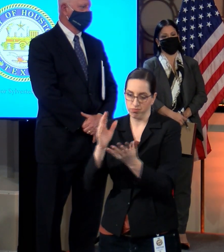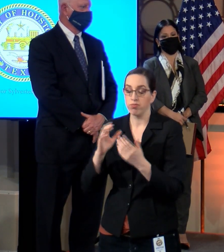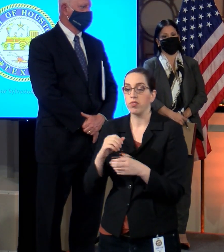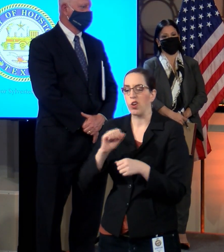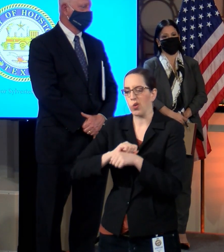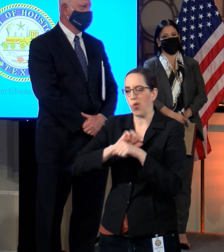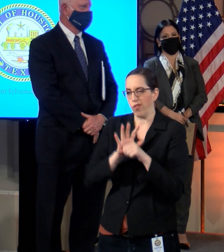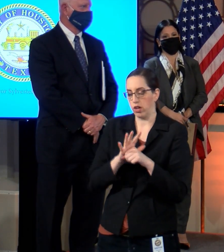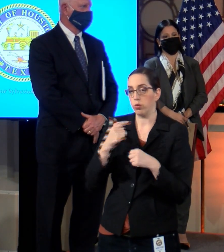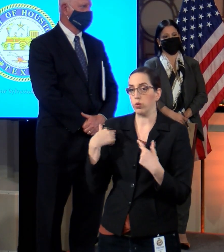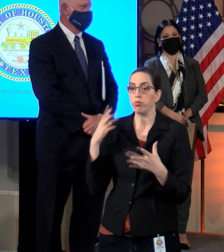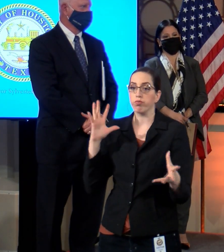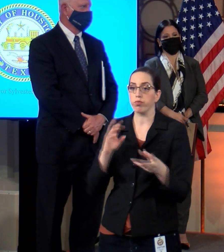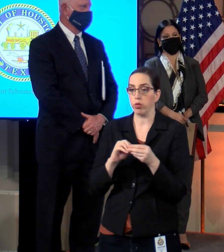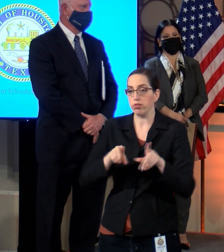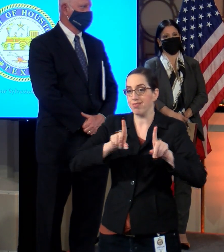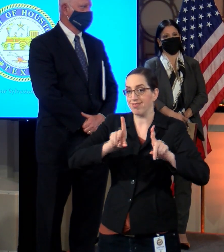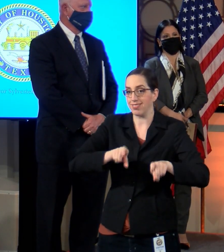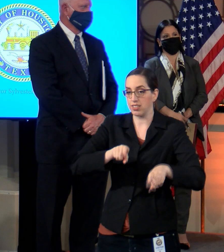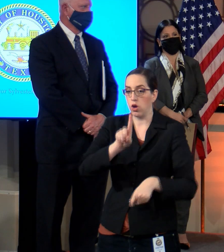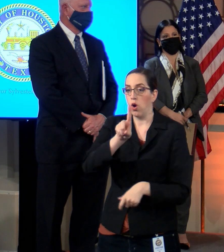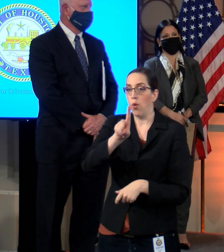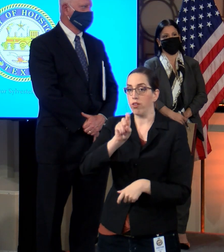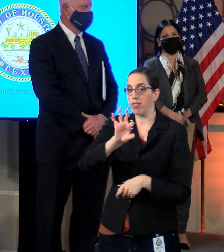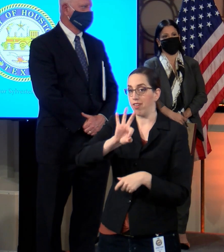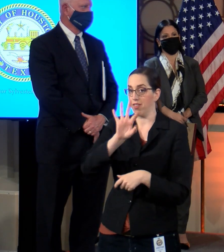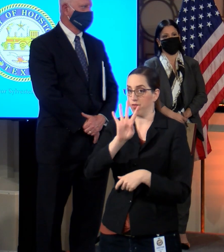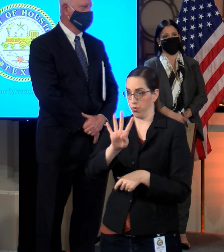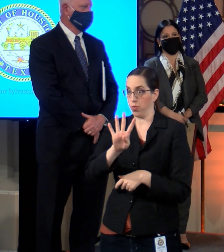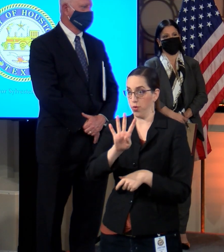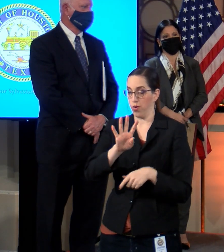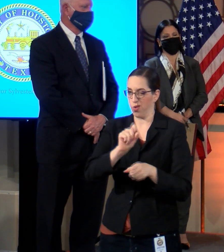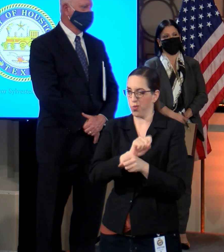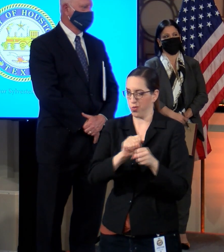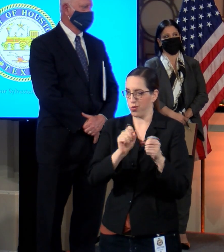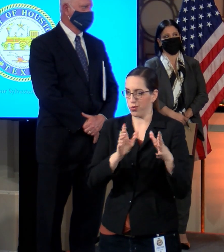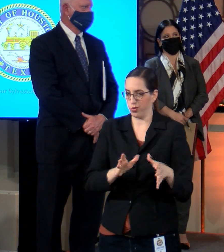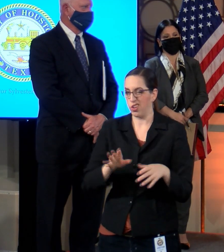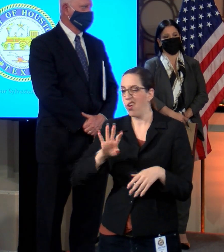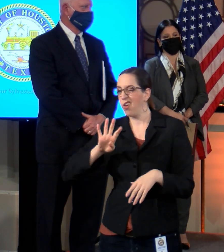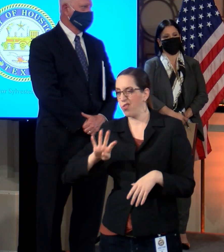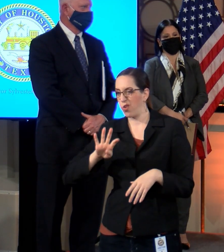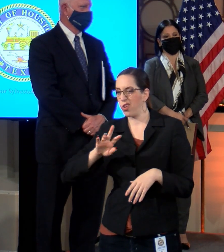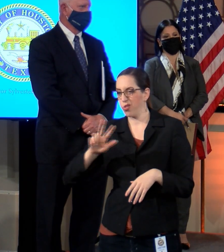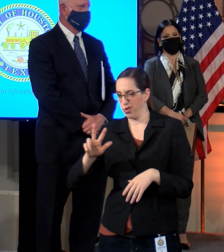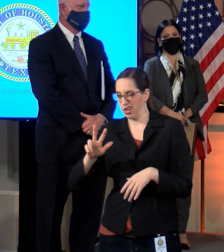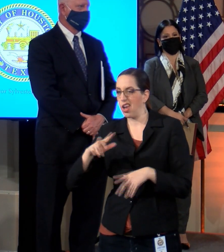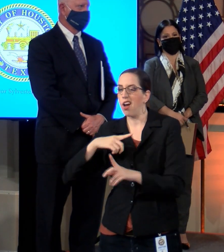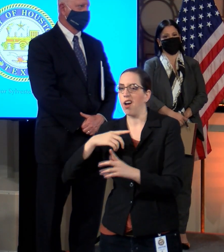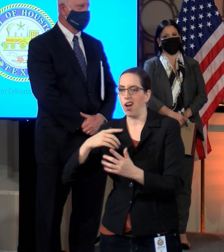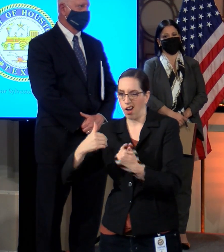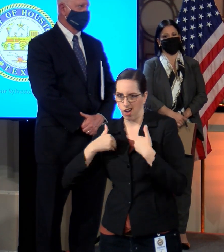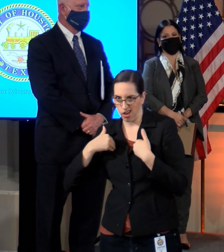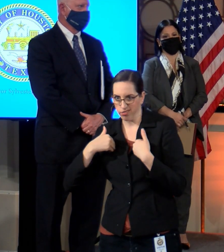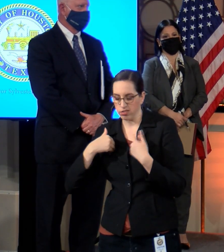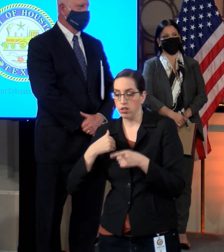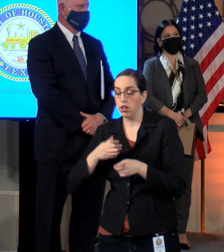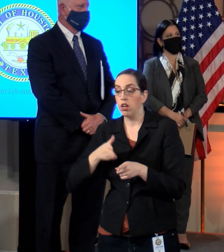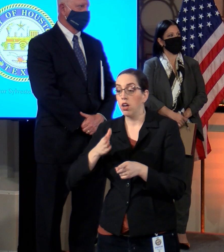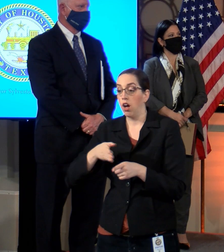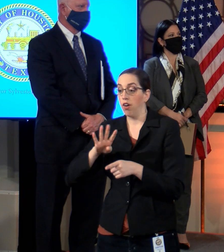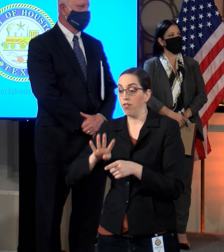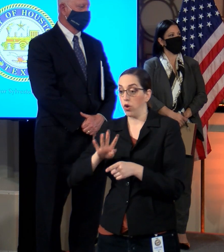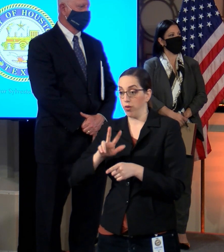We tested a total of 194 employees, 43 came back positive. Of